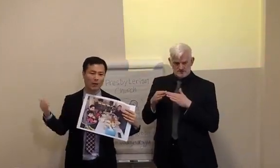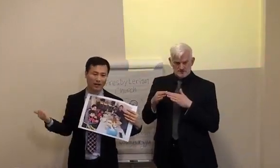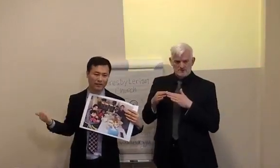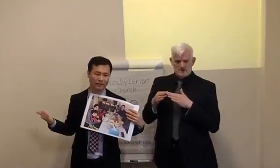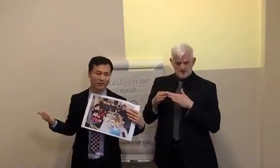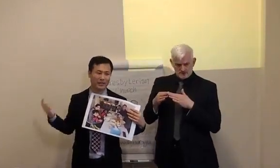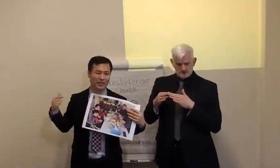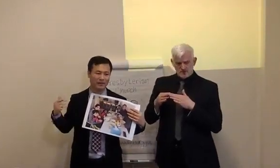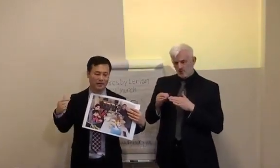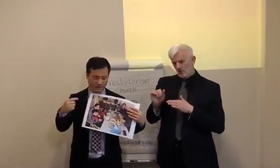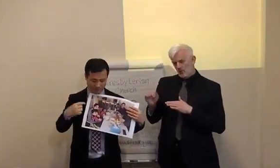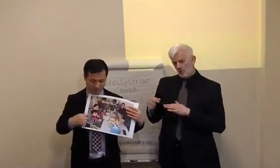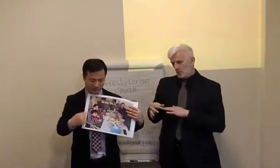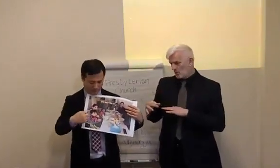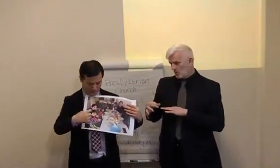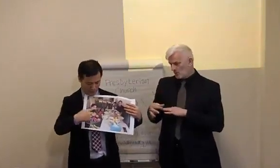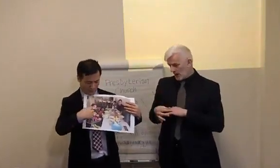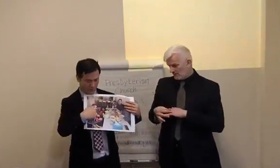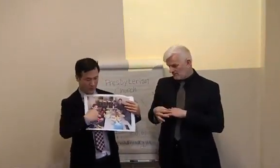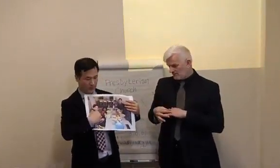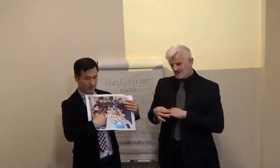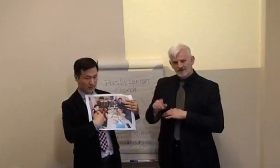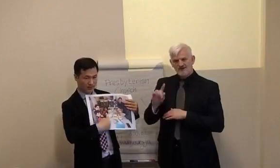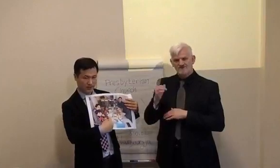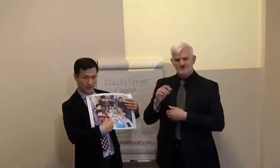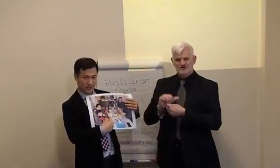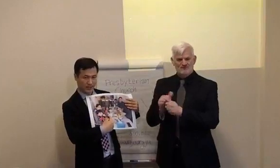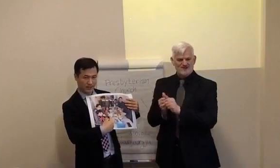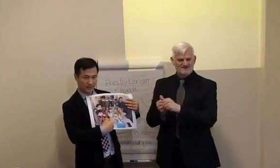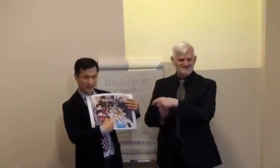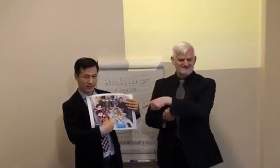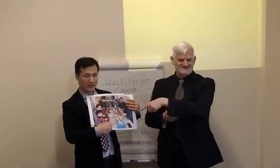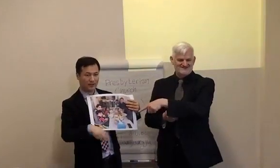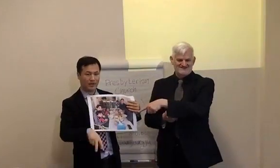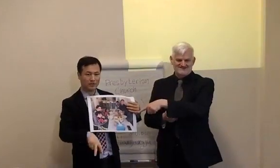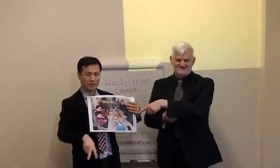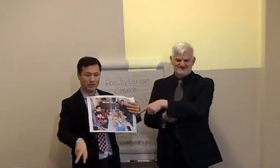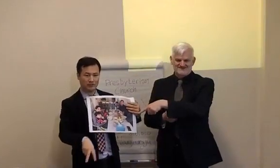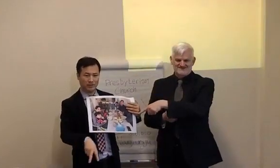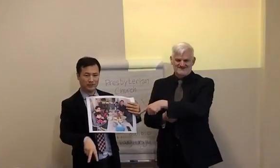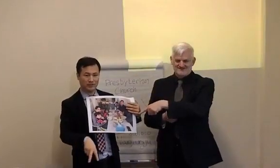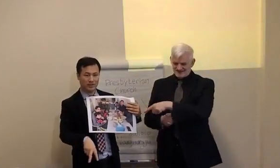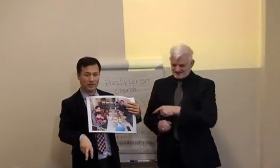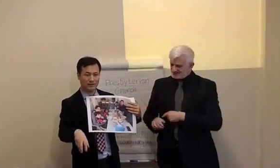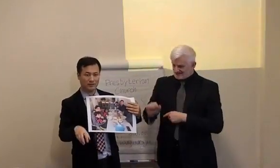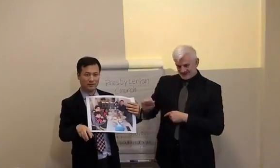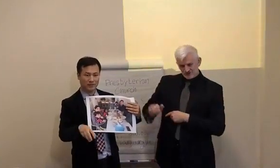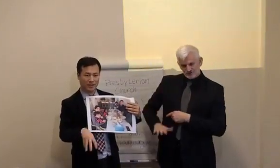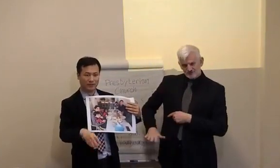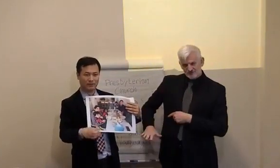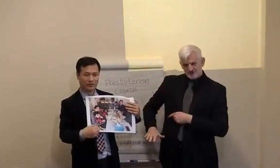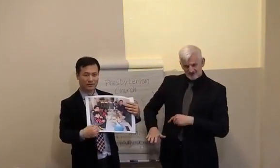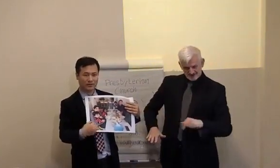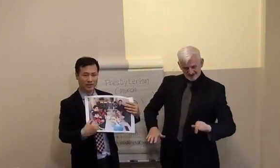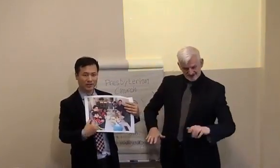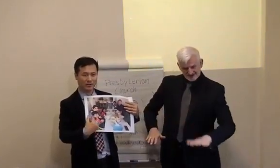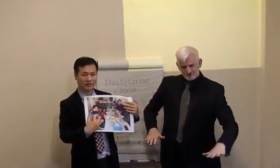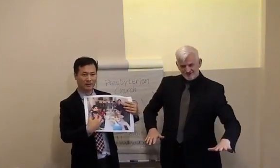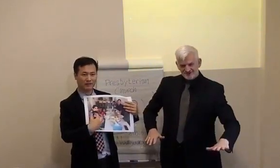wife became first friend of this lady. My children became first children of